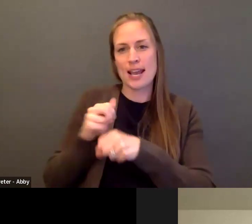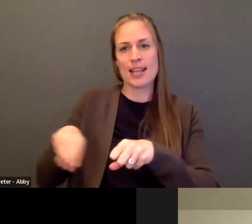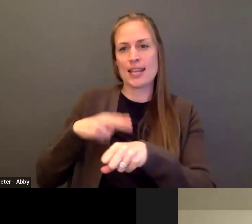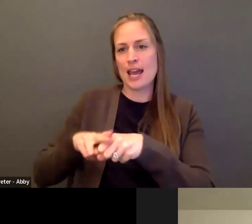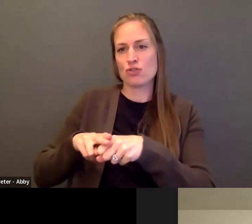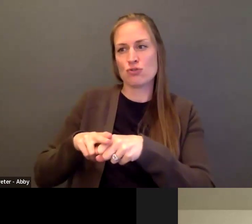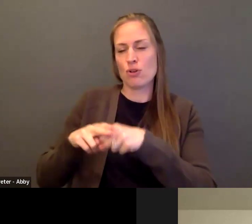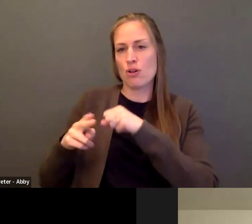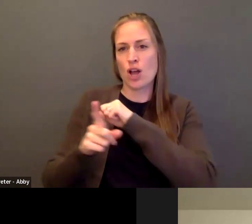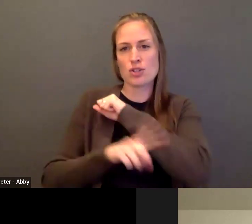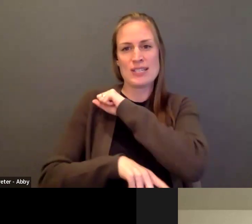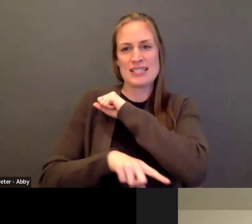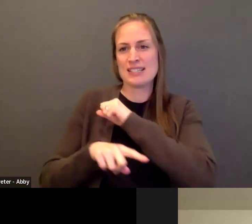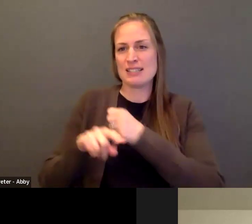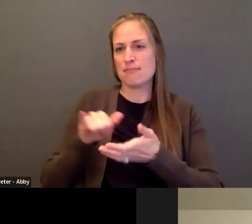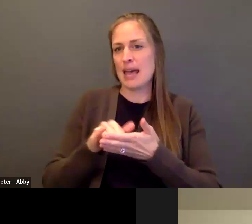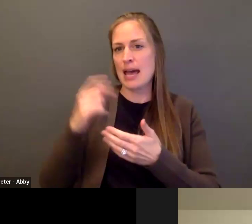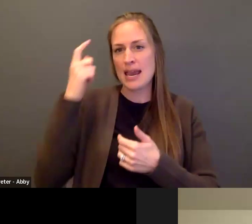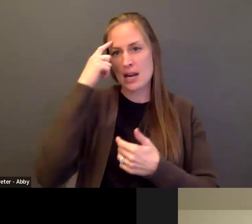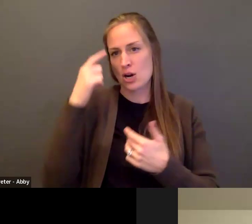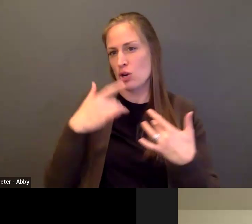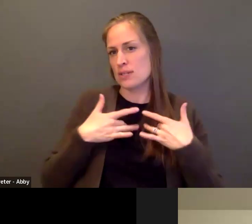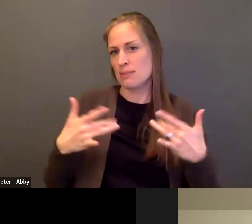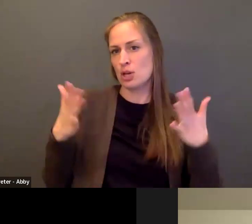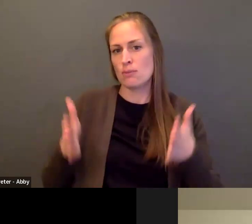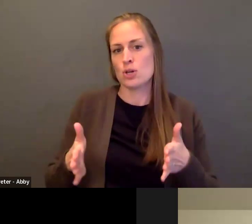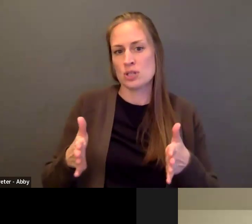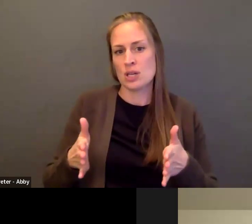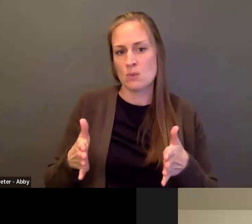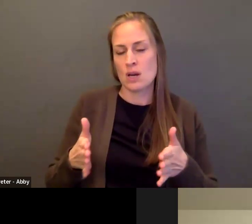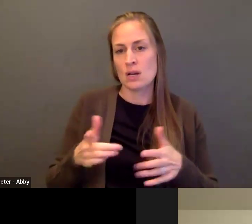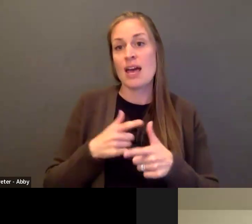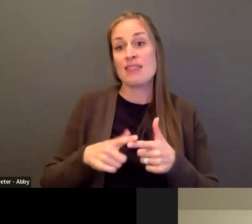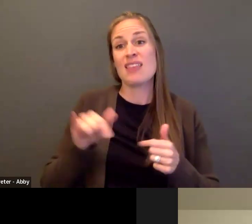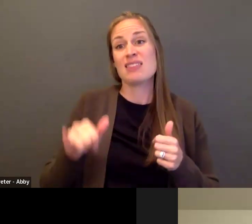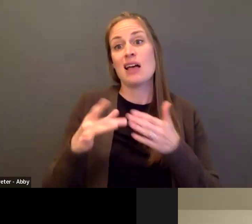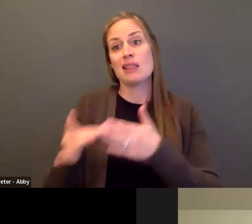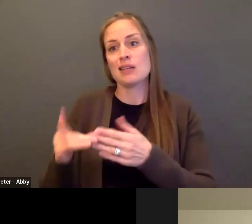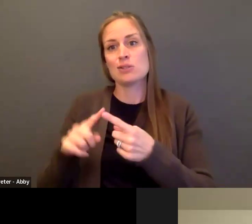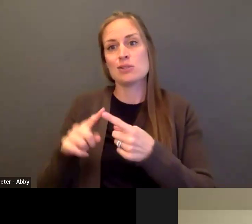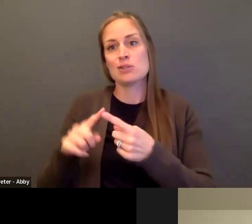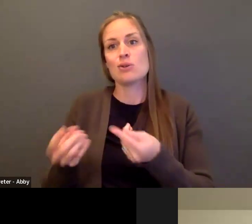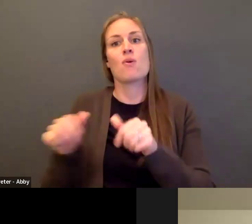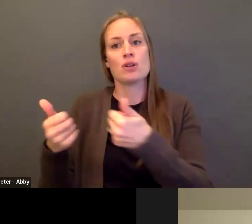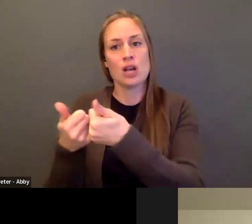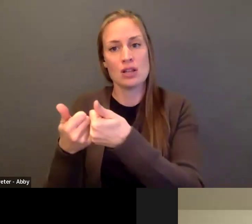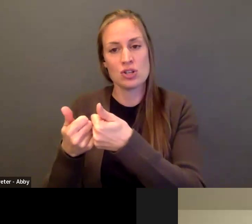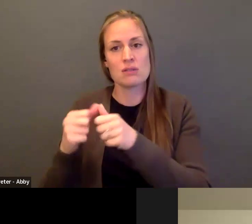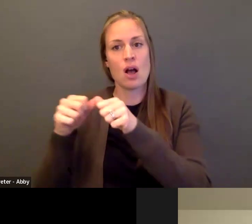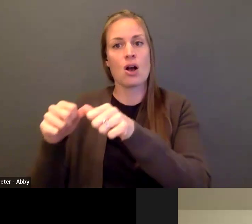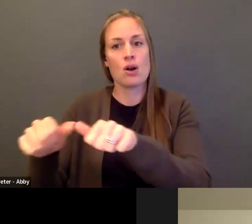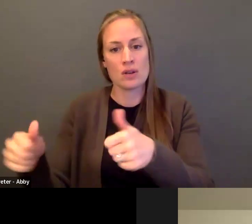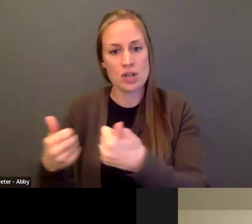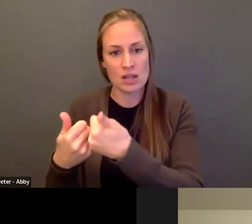any neurotypical person would, and therefore it is leading to ongoing challenges. It is leading to many agencies